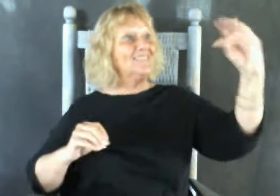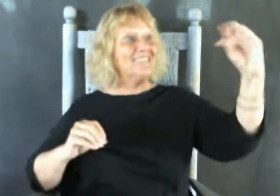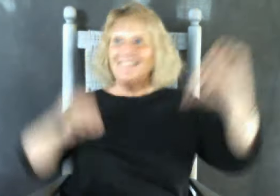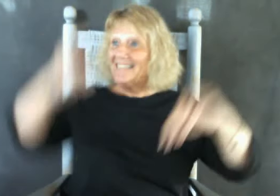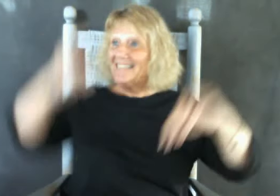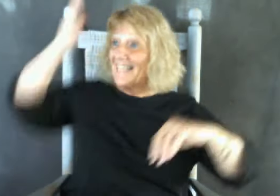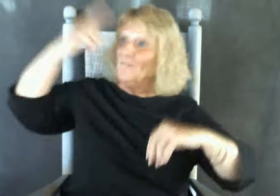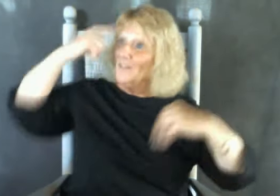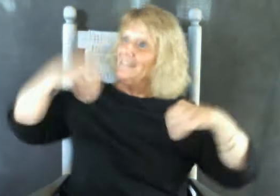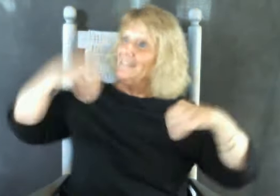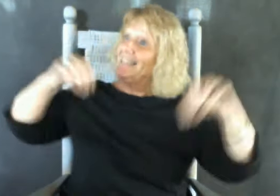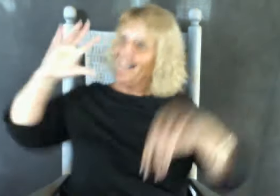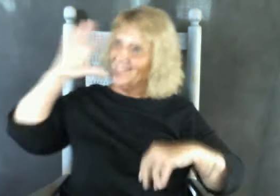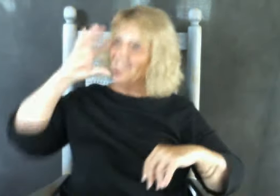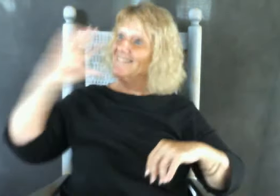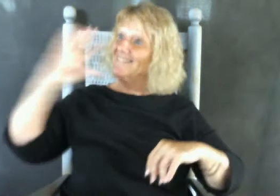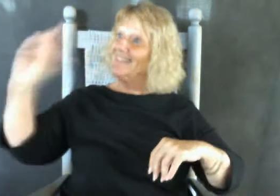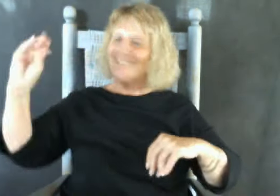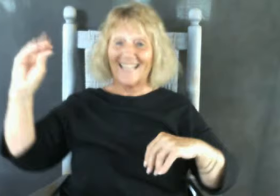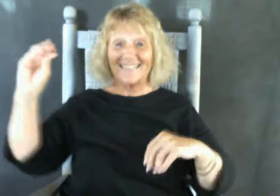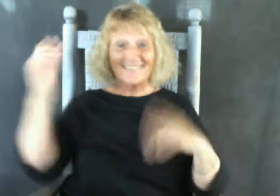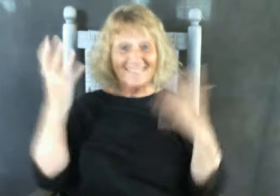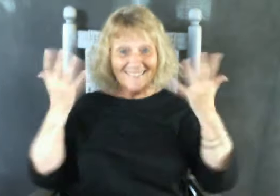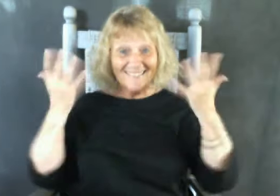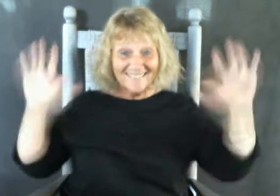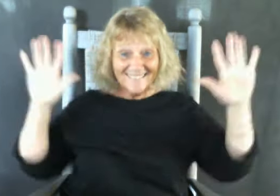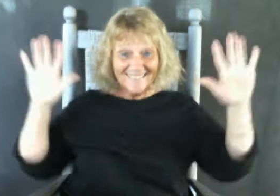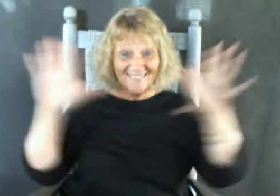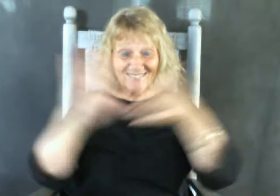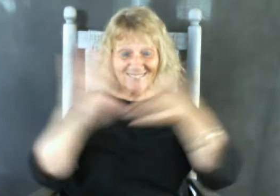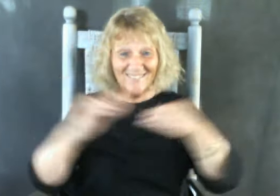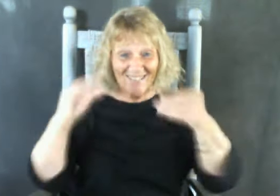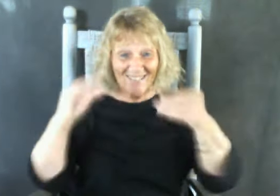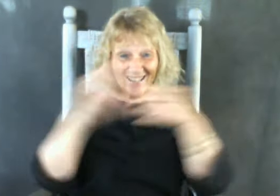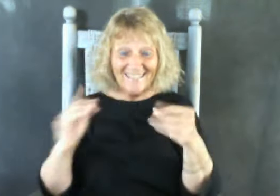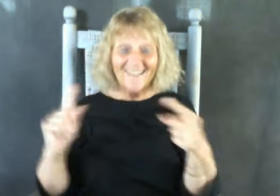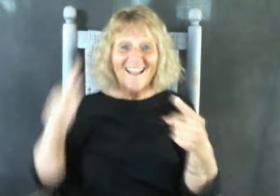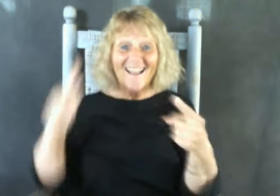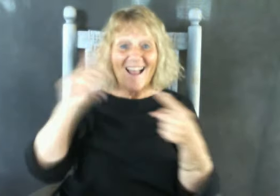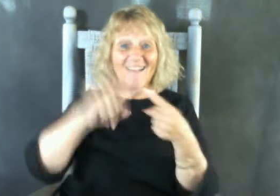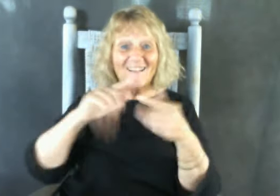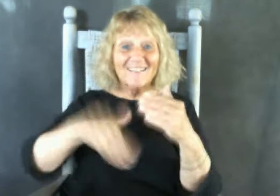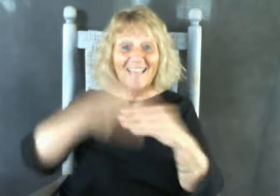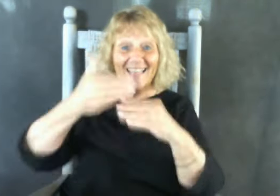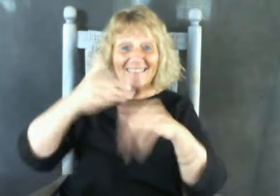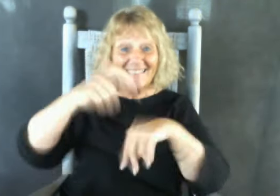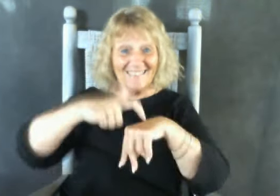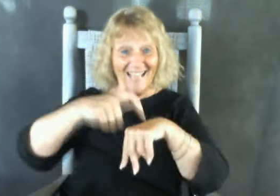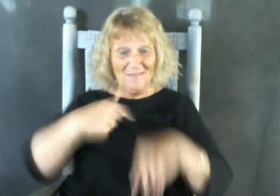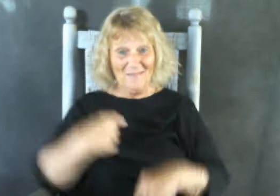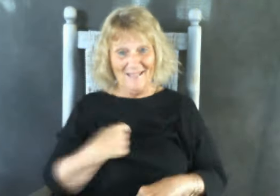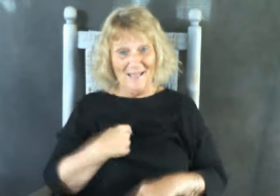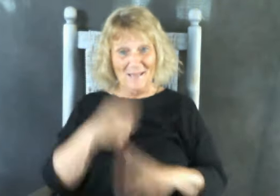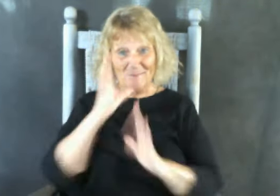near that very site, there's also a multi-faith chapel, you know, with all the controversy over the mosque that was to be